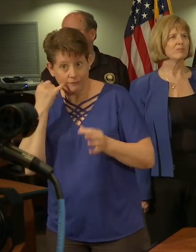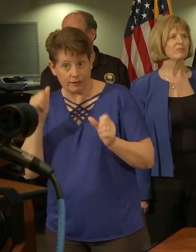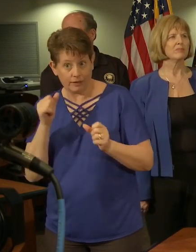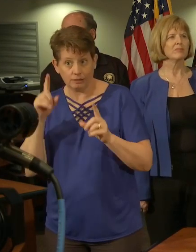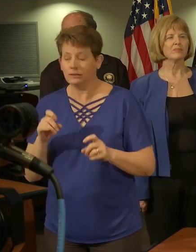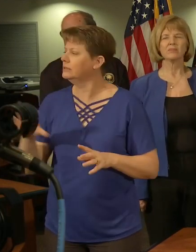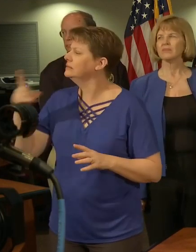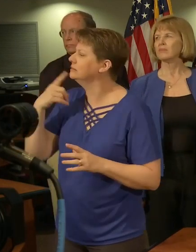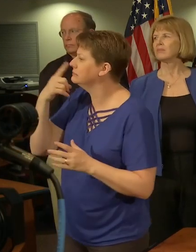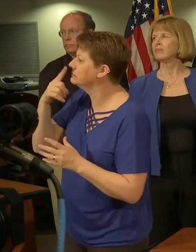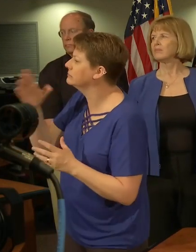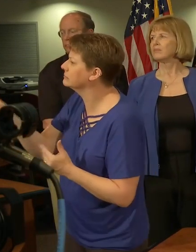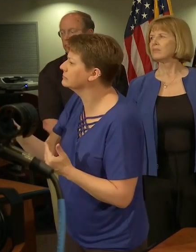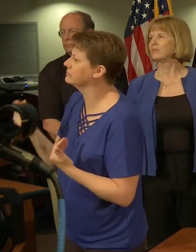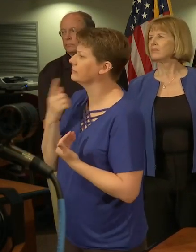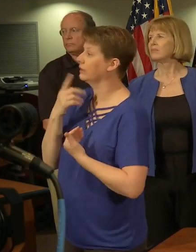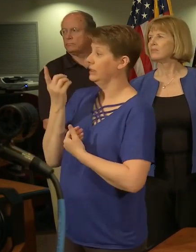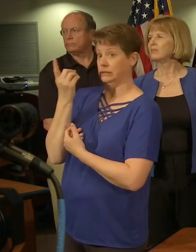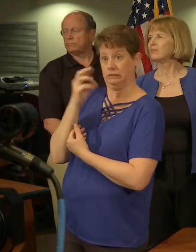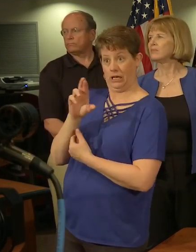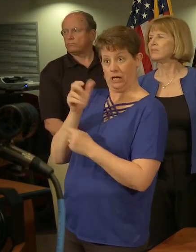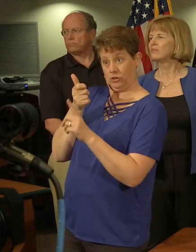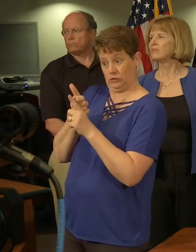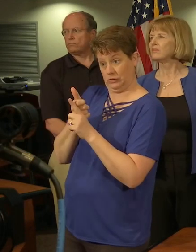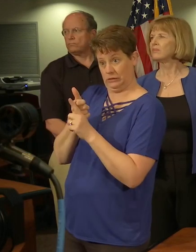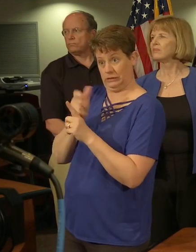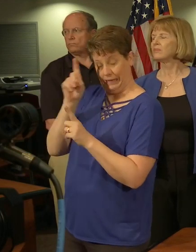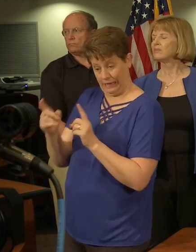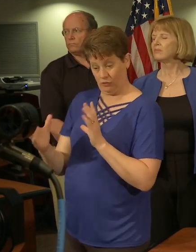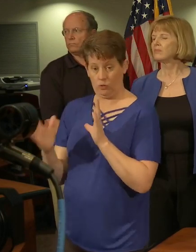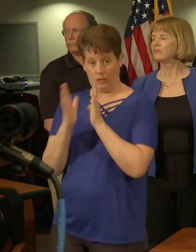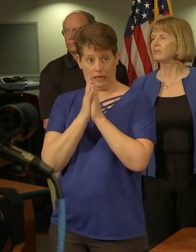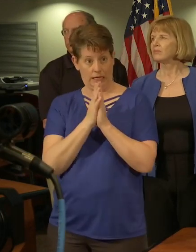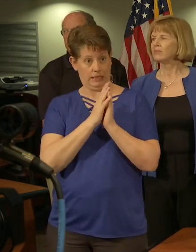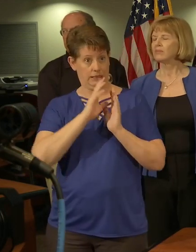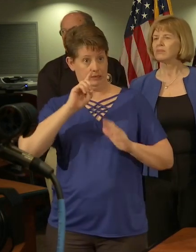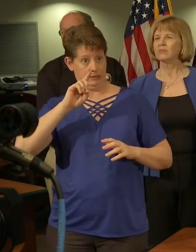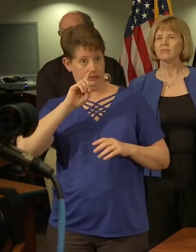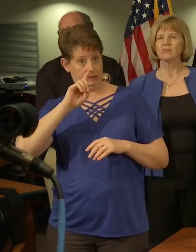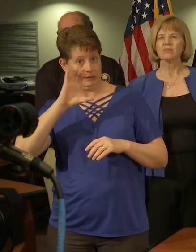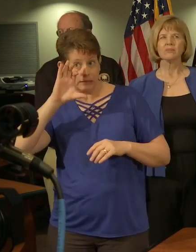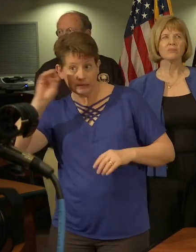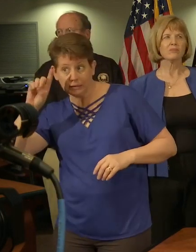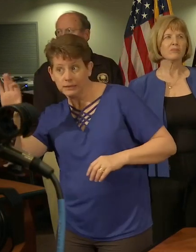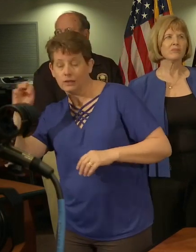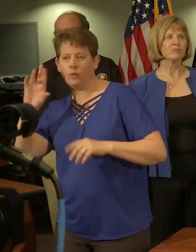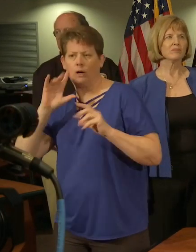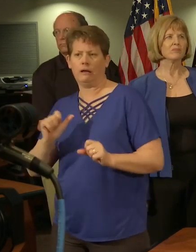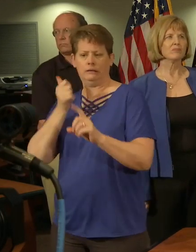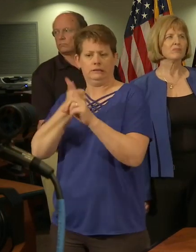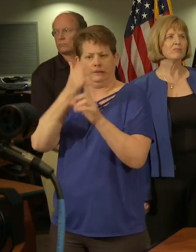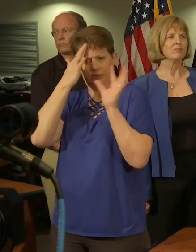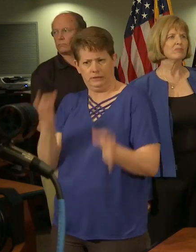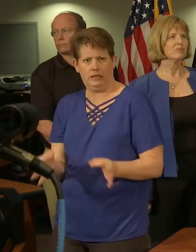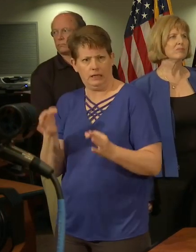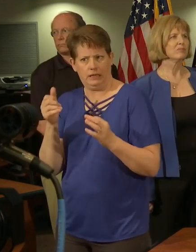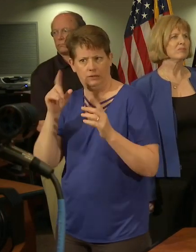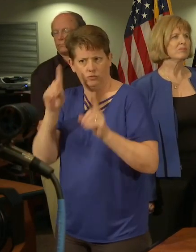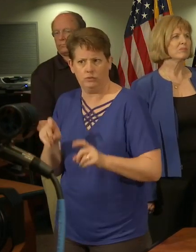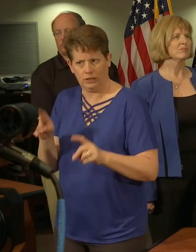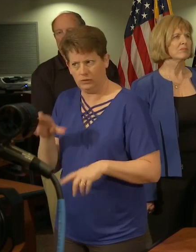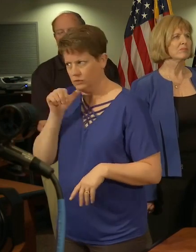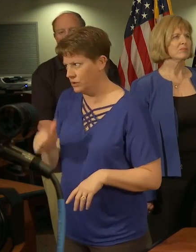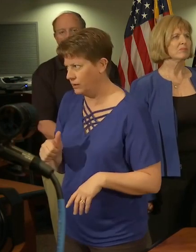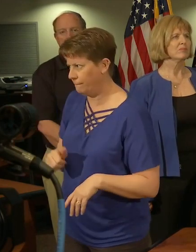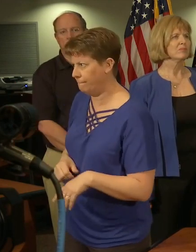And moving forward, are doctors going to be able to make their own judgment calls as far as if they can test? I'm sorry, say again. Moving forward, are doctors going to still have to consult on a patient-by-patient basis with the CDC, or are they going to be able to make their own judgment calls as far